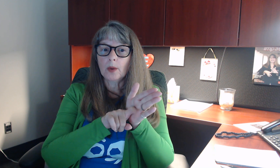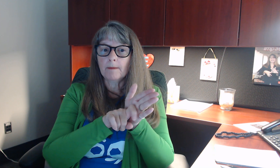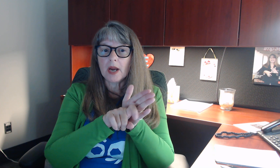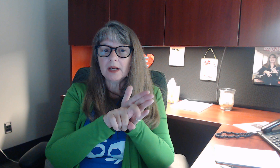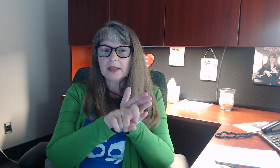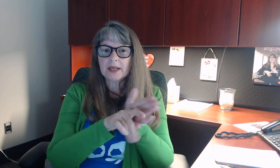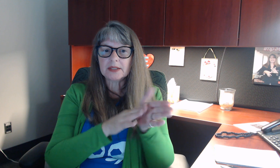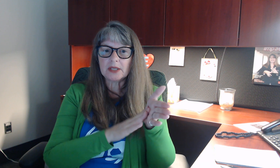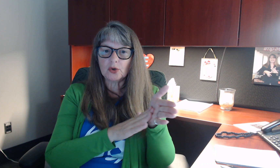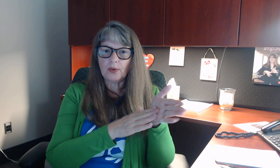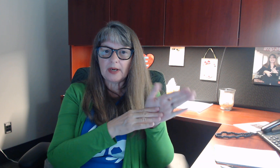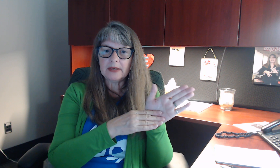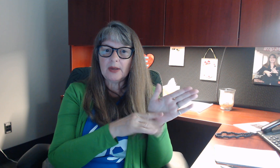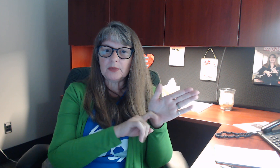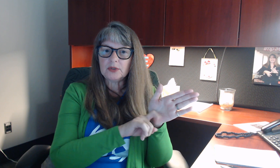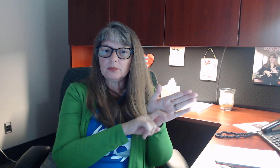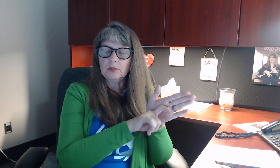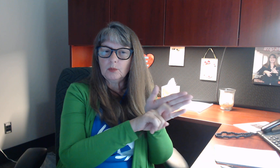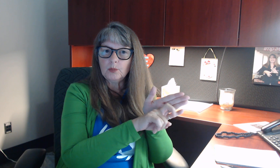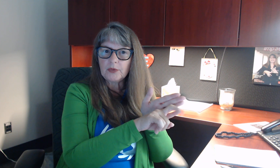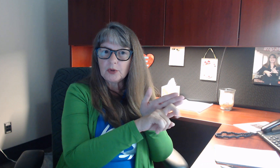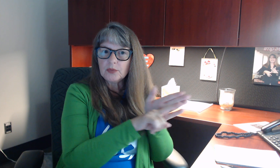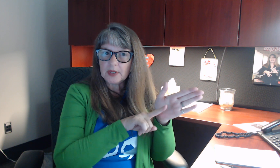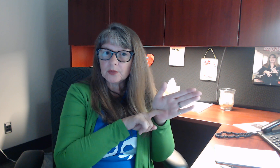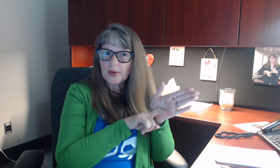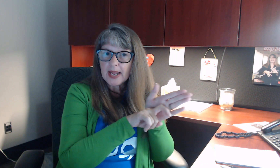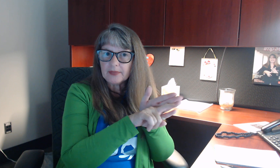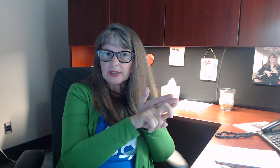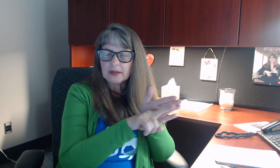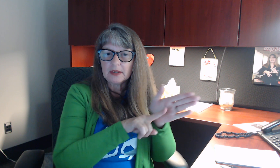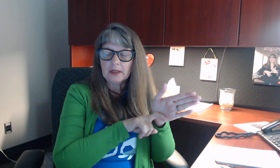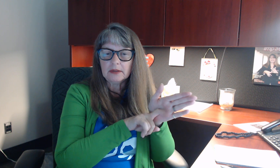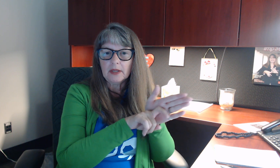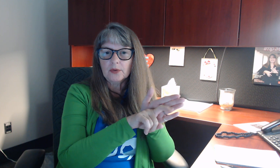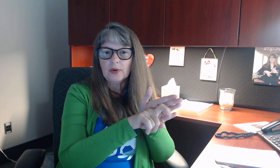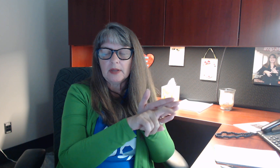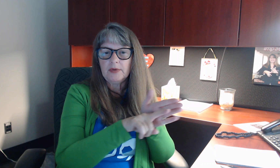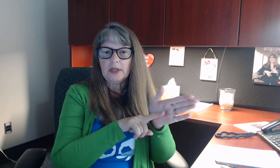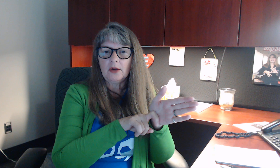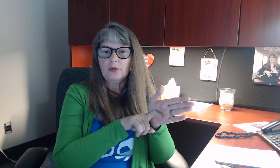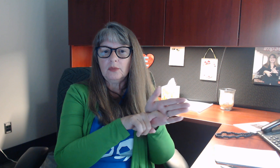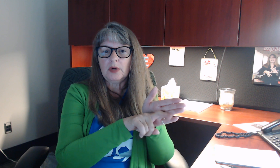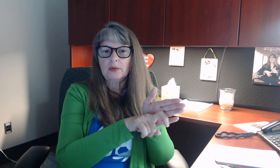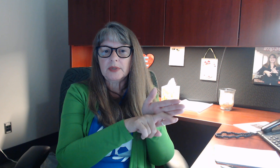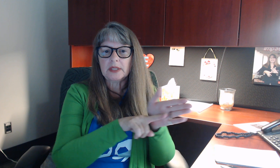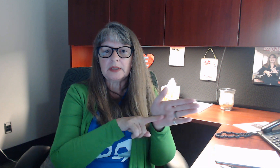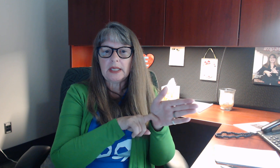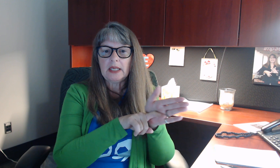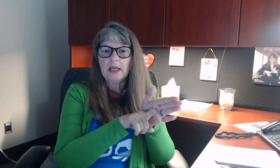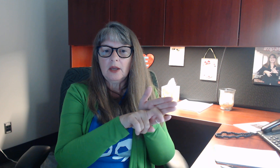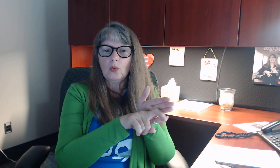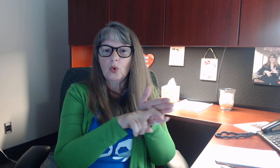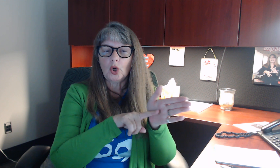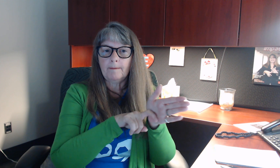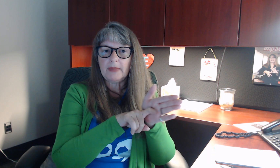Worm, because it's underground. I did that one with you the other day. I think another video recently. Worm, because it's in